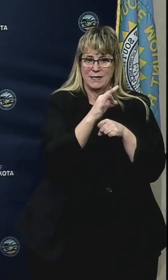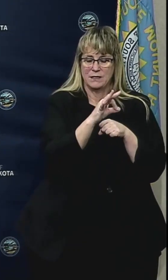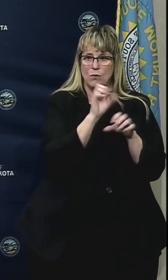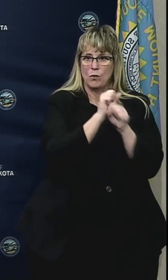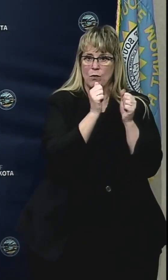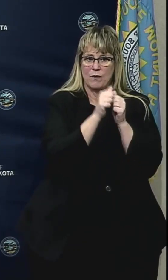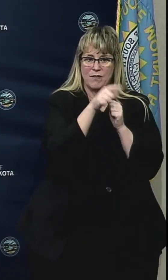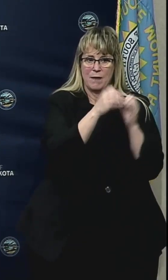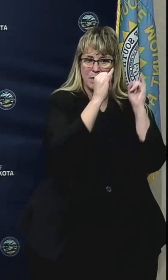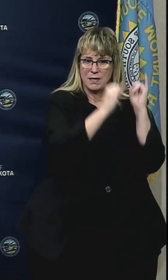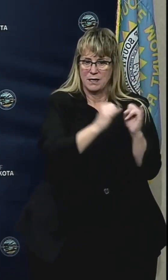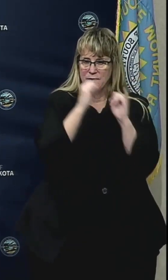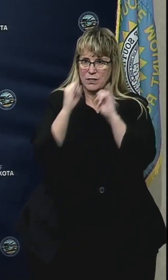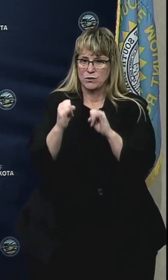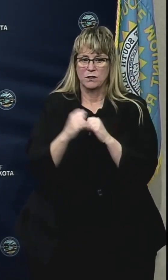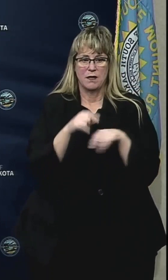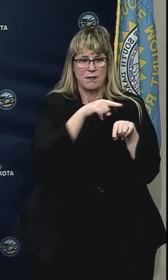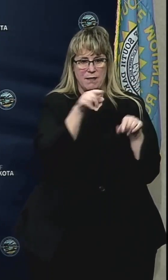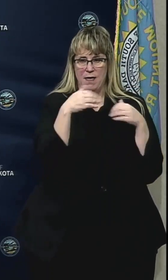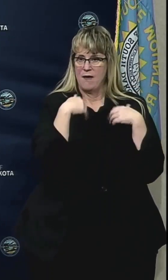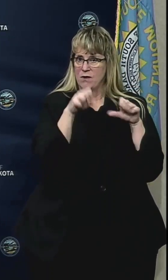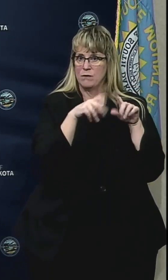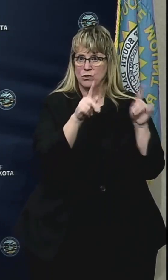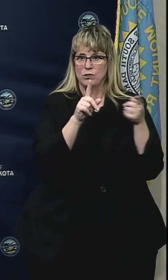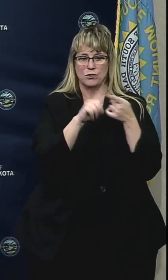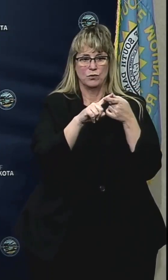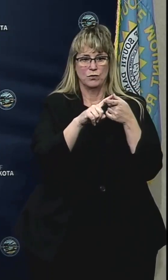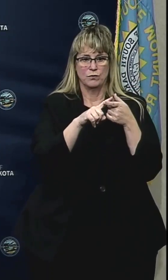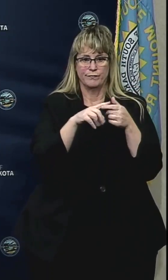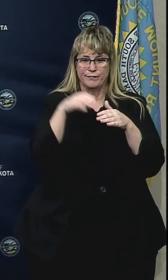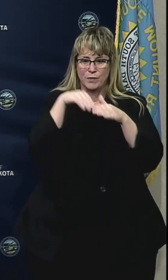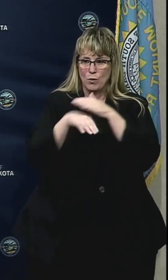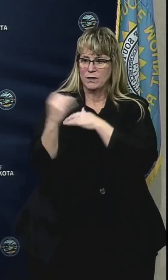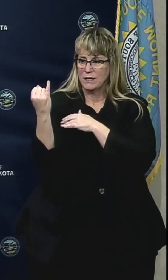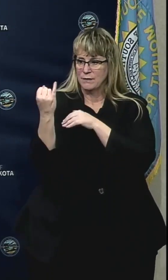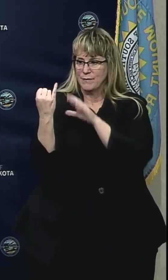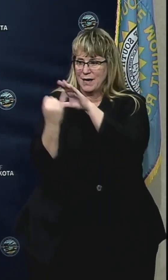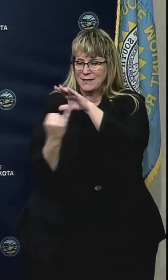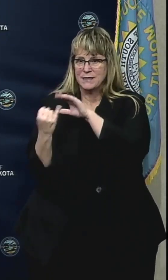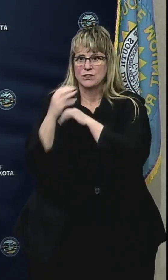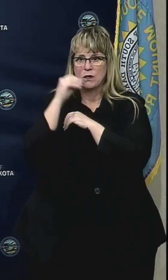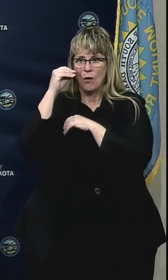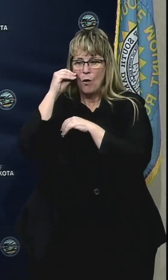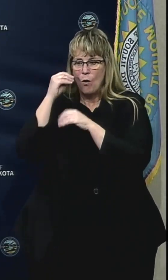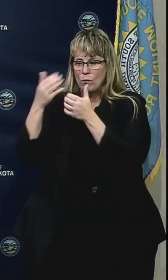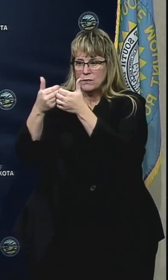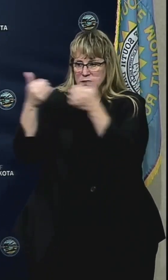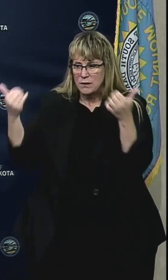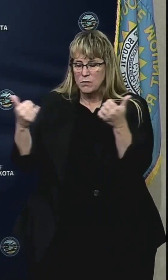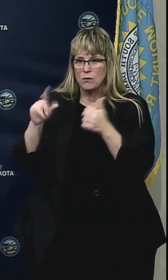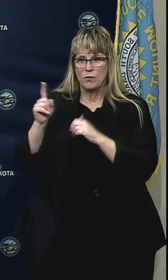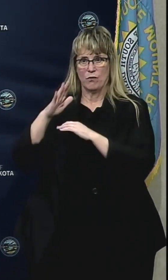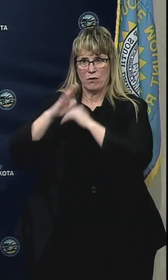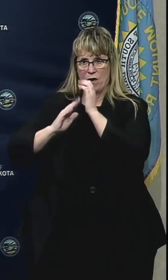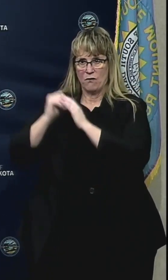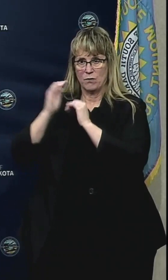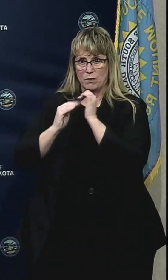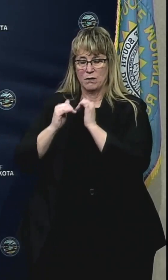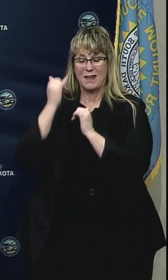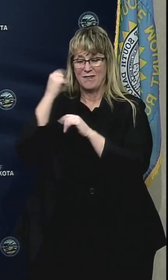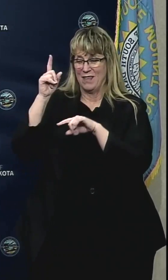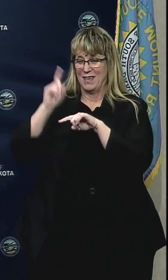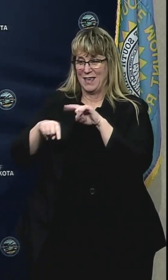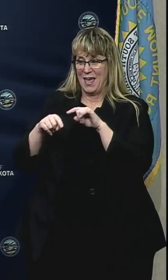them individually. We give them the opportunity to go into isolation at home where they're comfortable. And if they